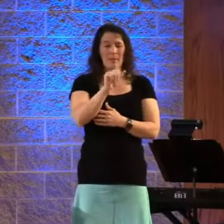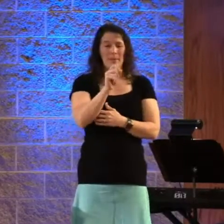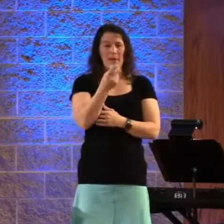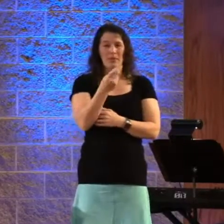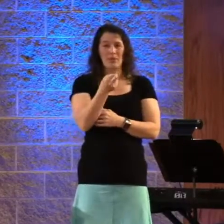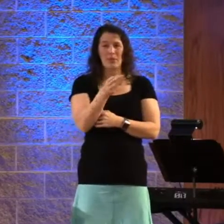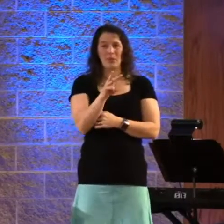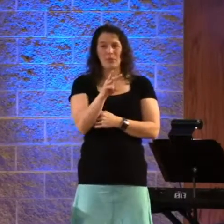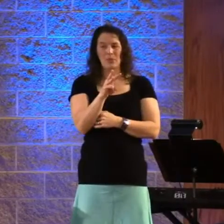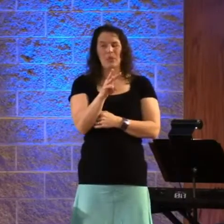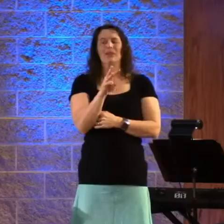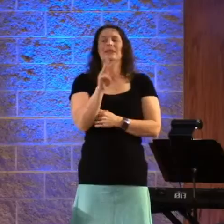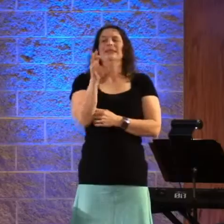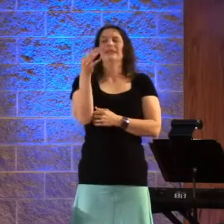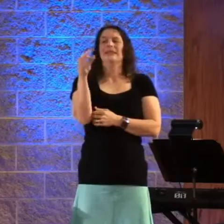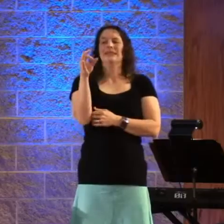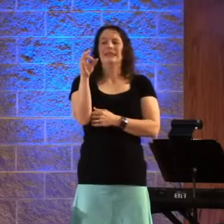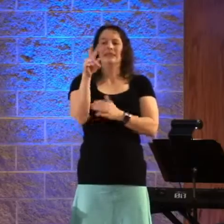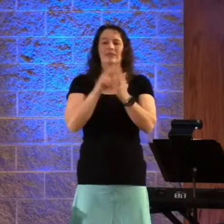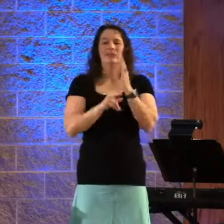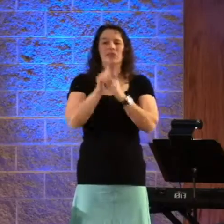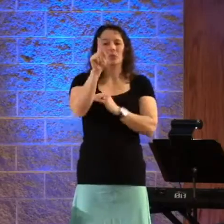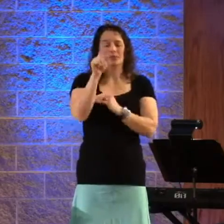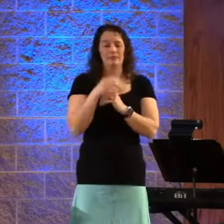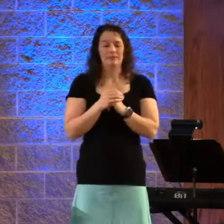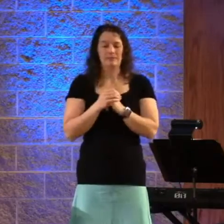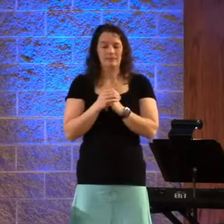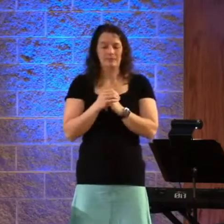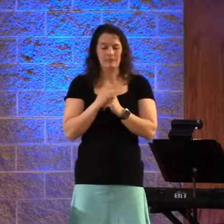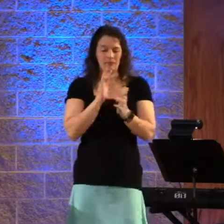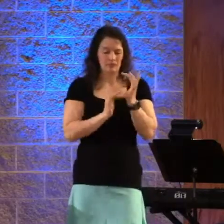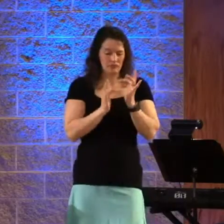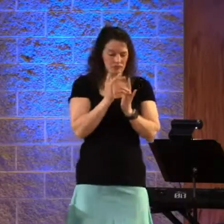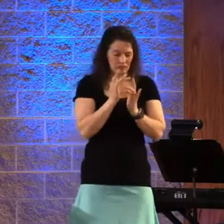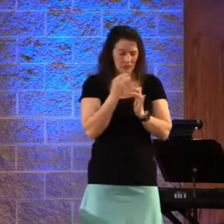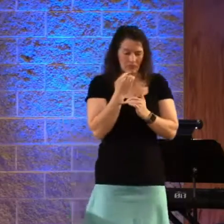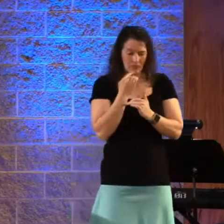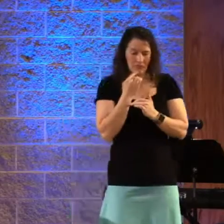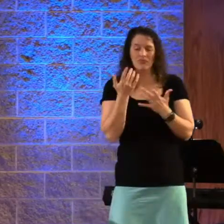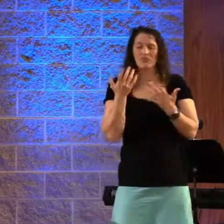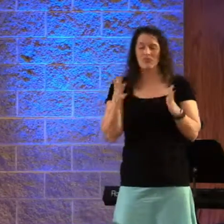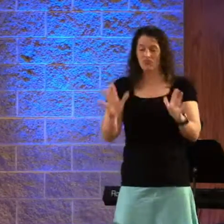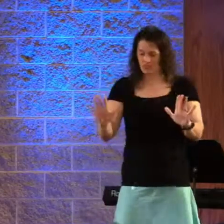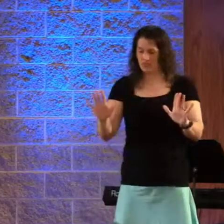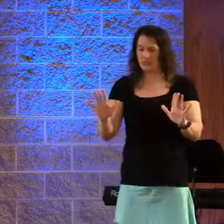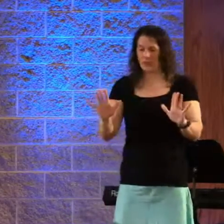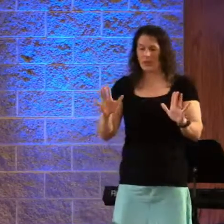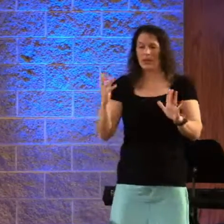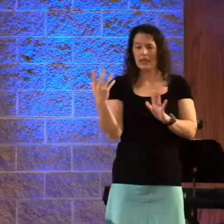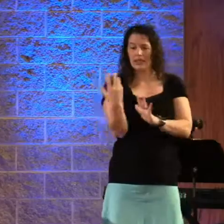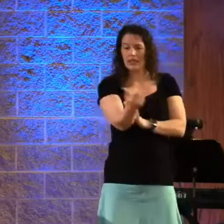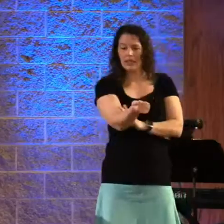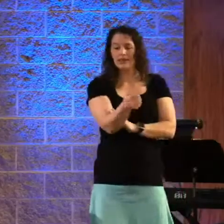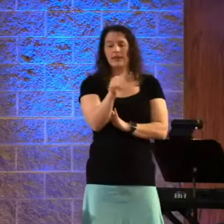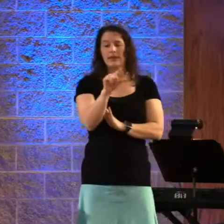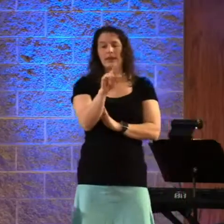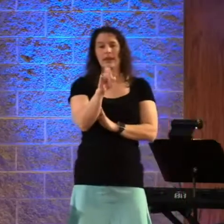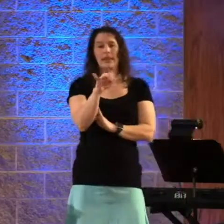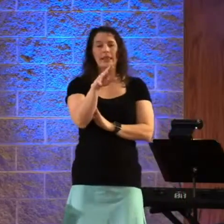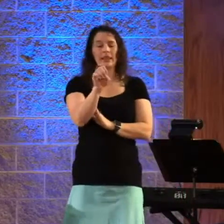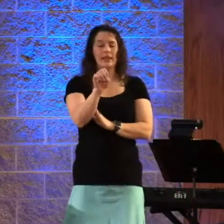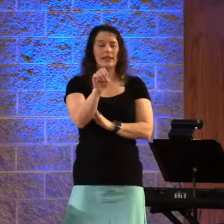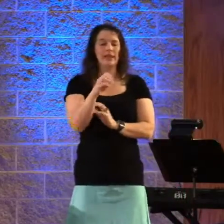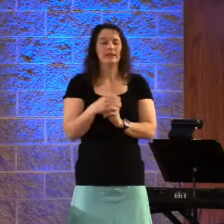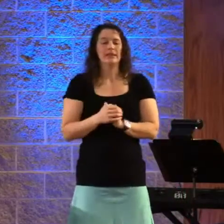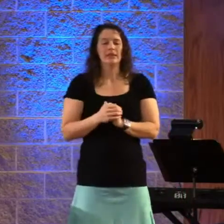1. When Jesus had finished saying these things, he left Galilee and went to the region of Judea to the other side of the